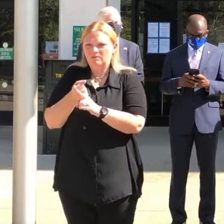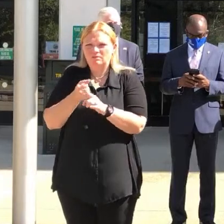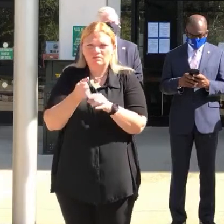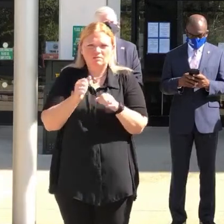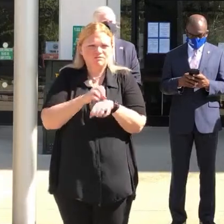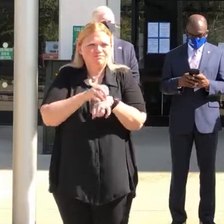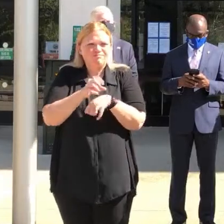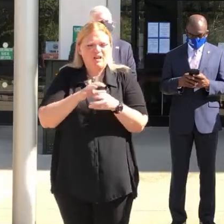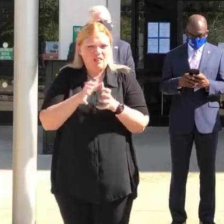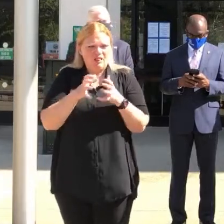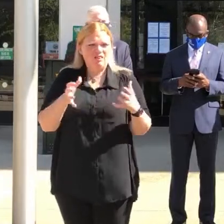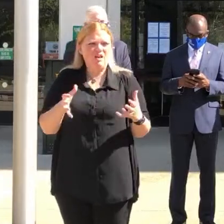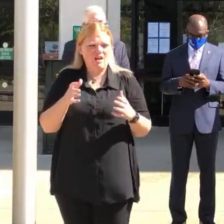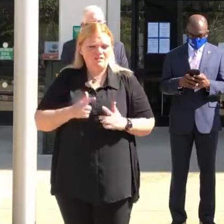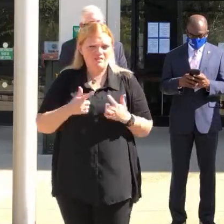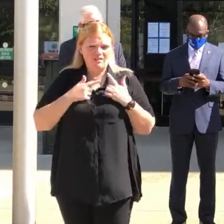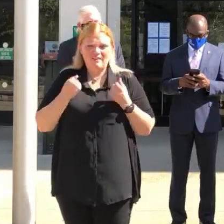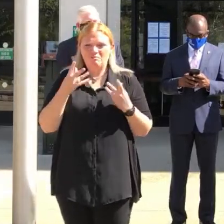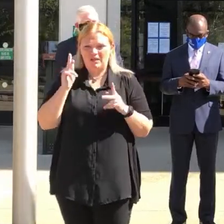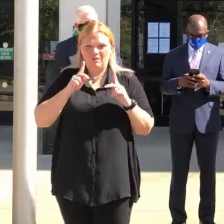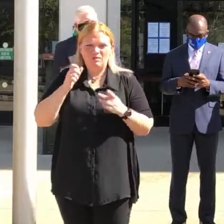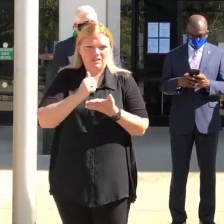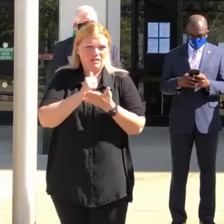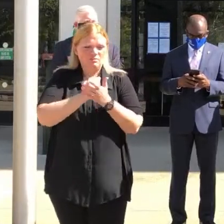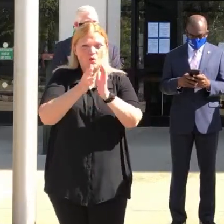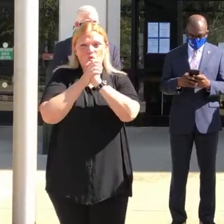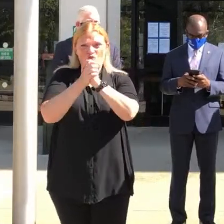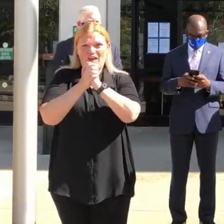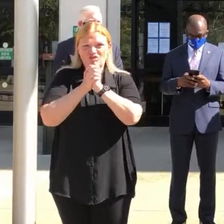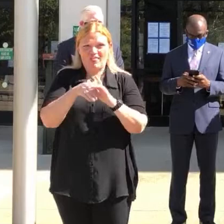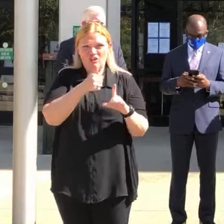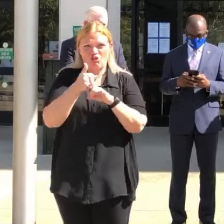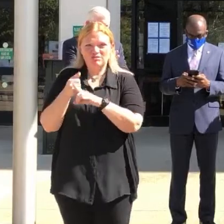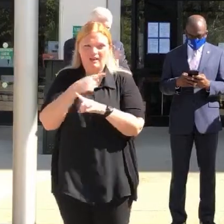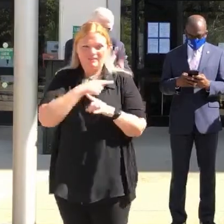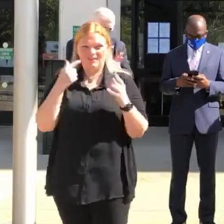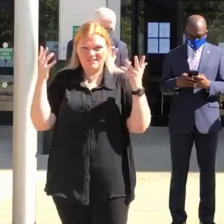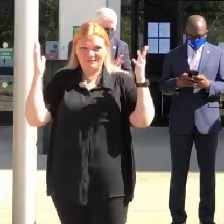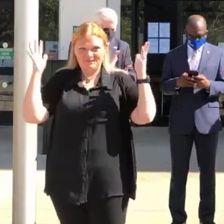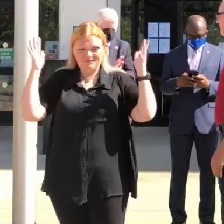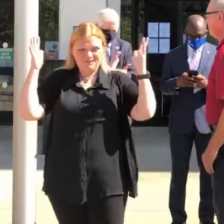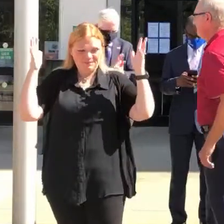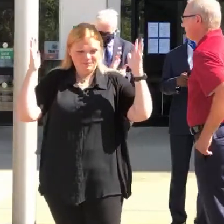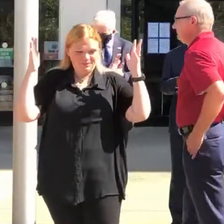of people out there that need help right now, so you should congratulate yourself.